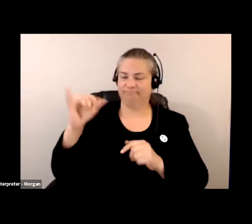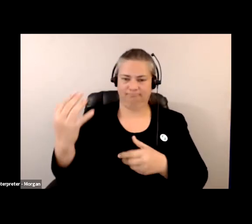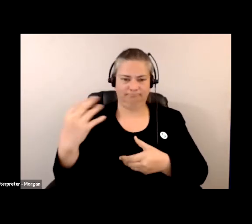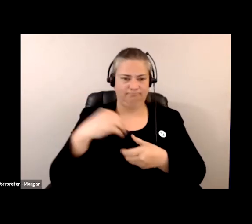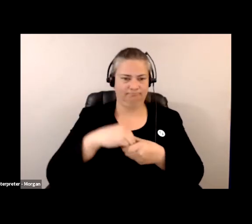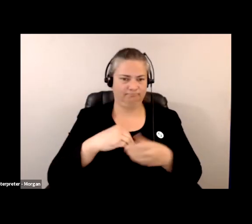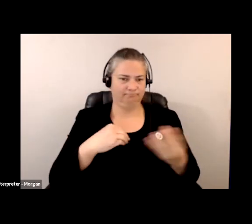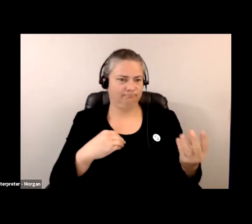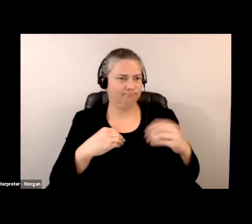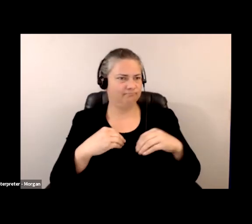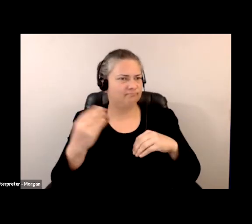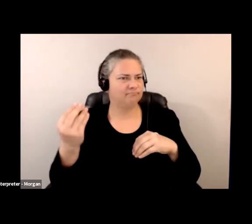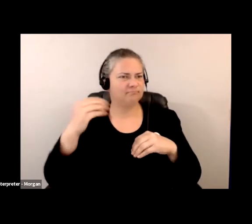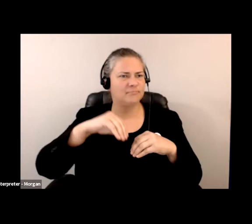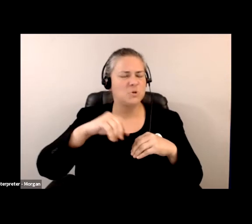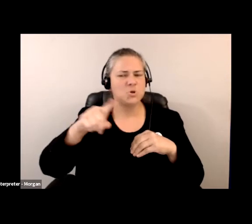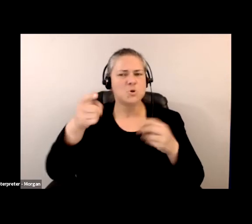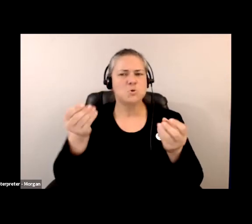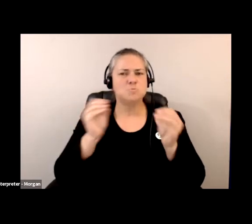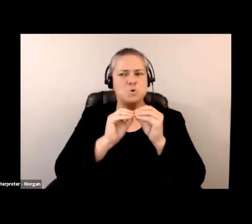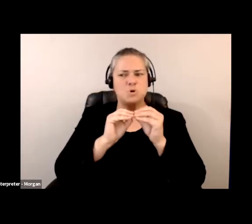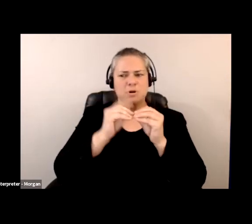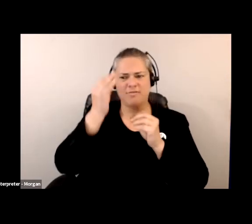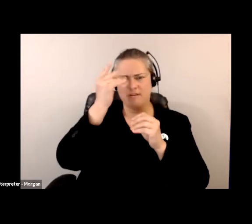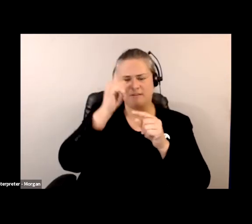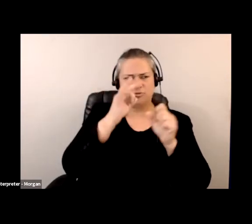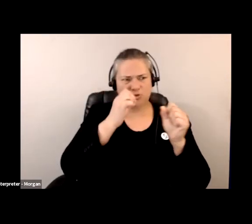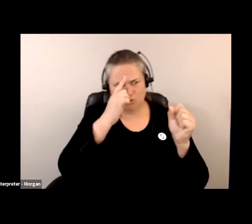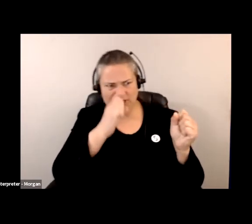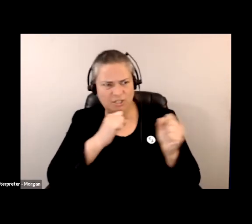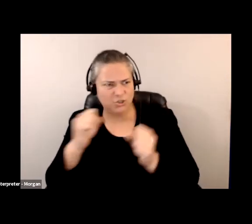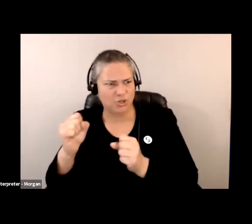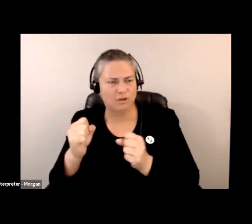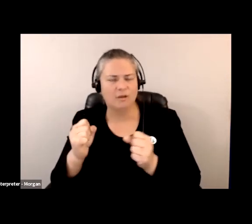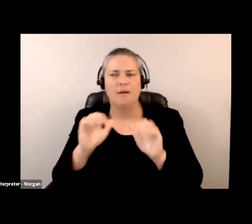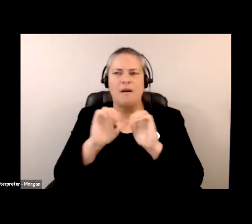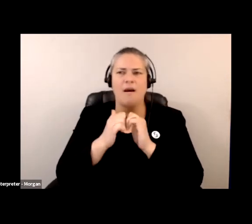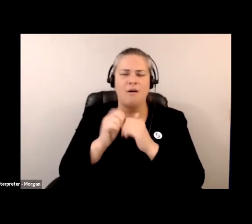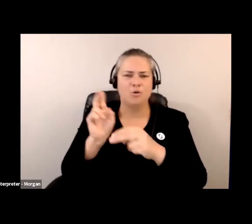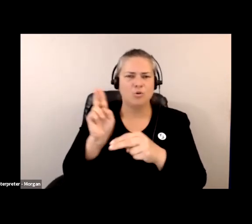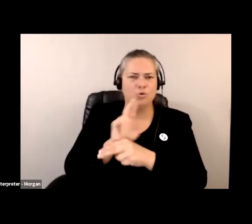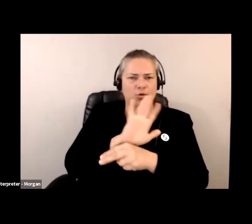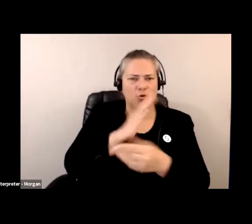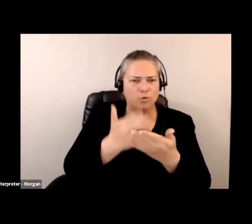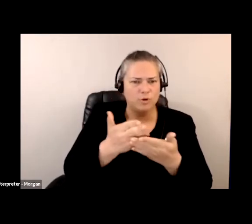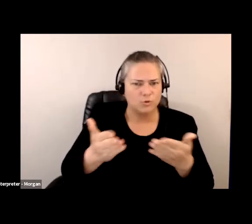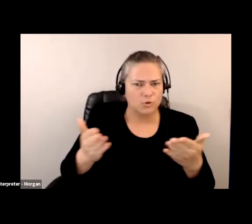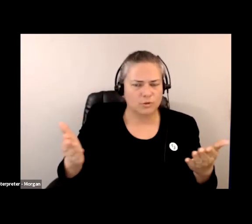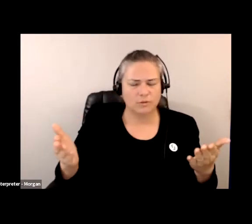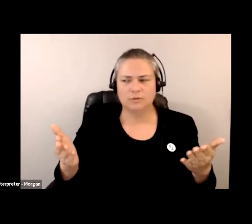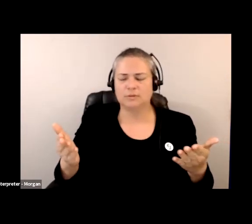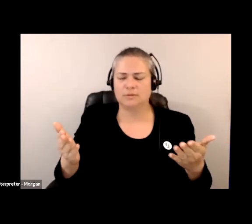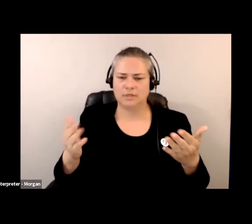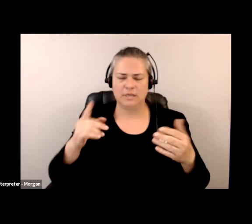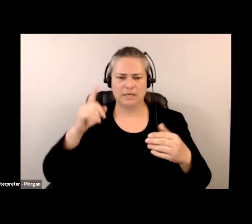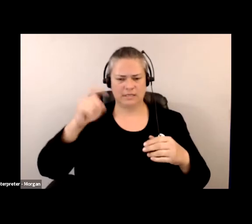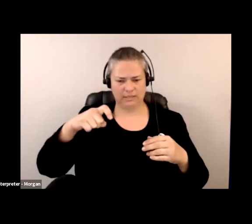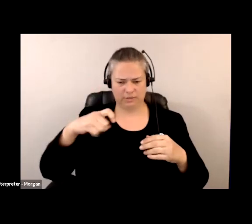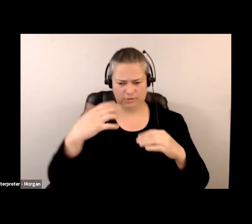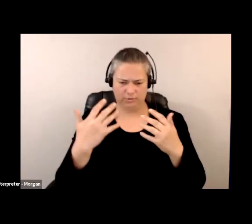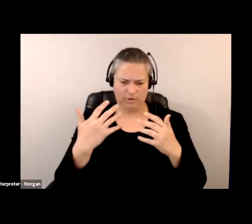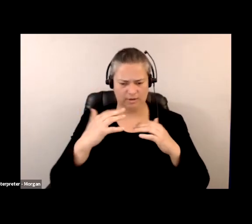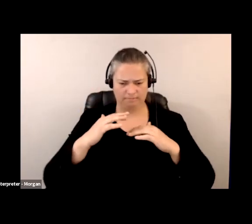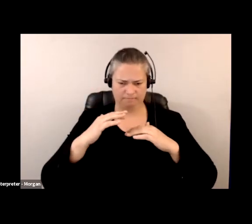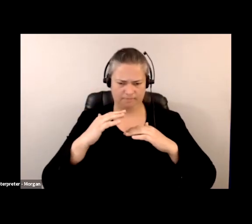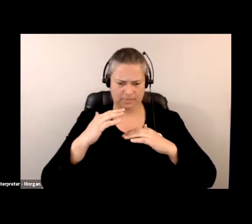They need to be strategically organized to use resources and to build the internal capabilities that they're going to